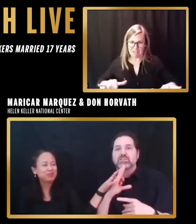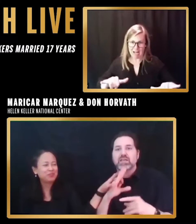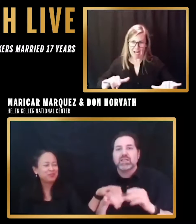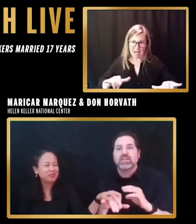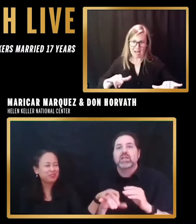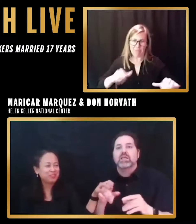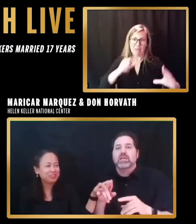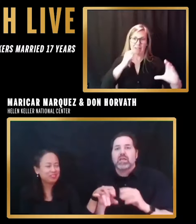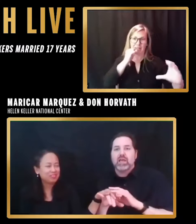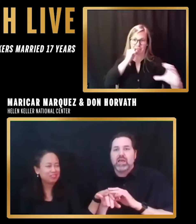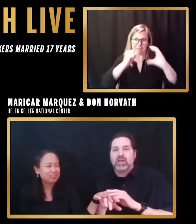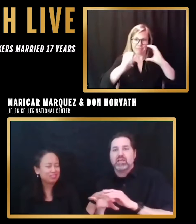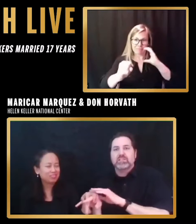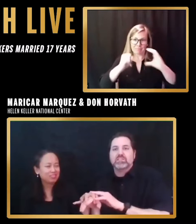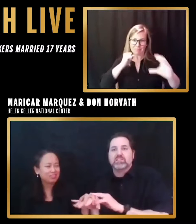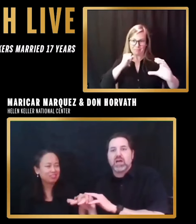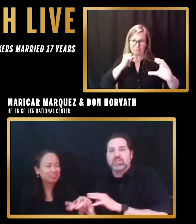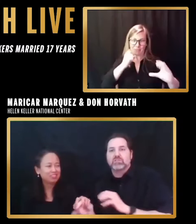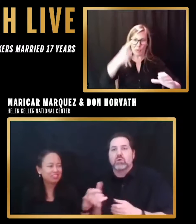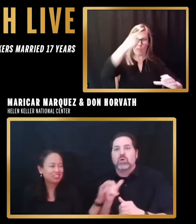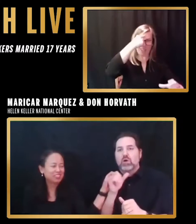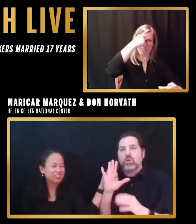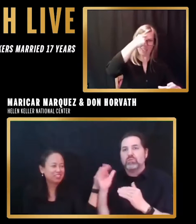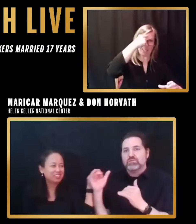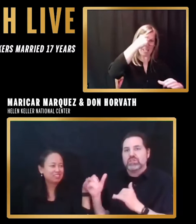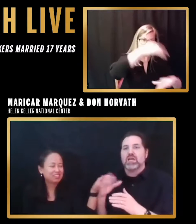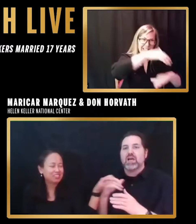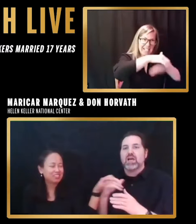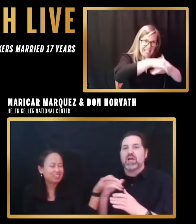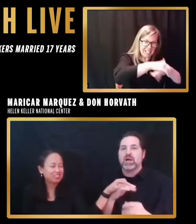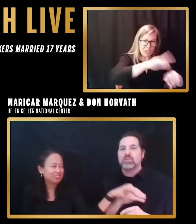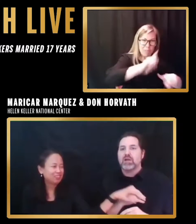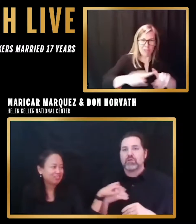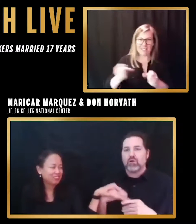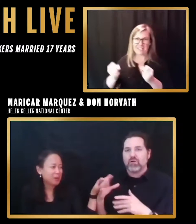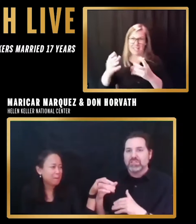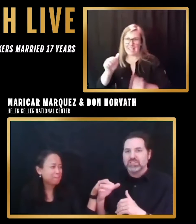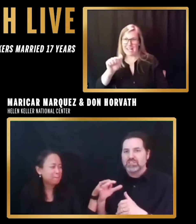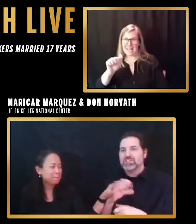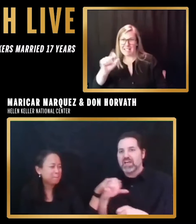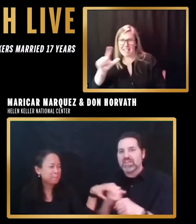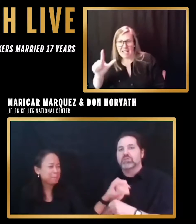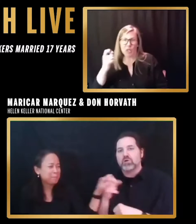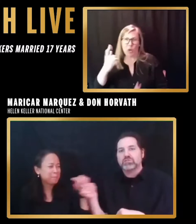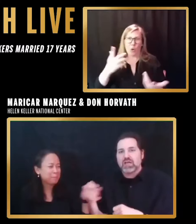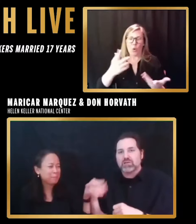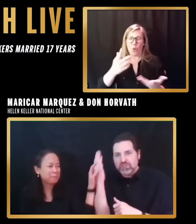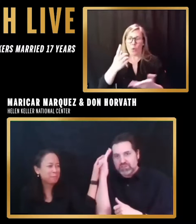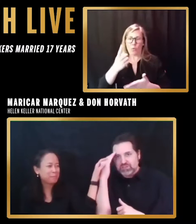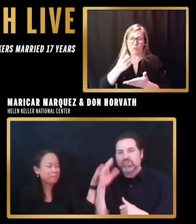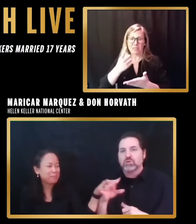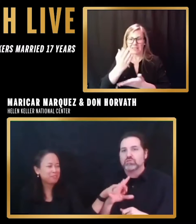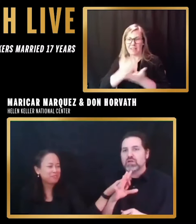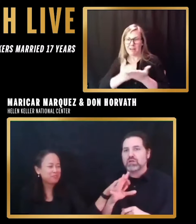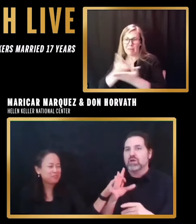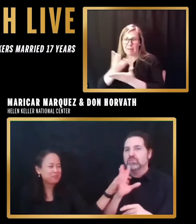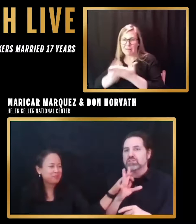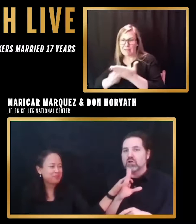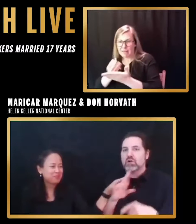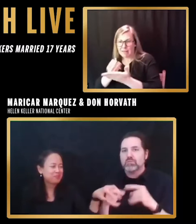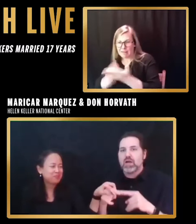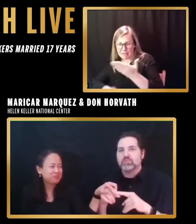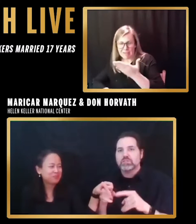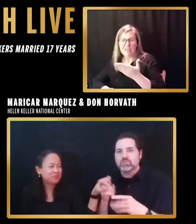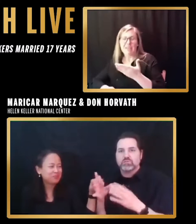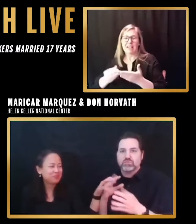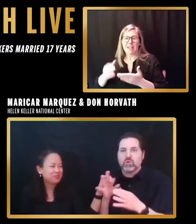and saying in the sign. So hopefully Maricar, she's getting it. Most times she knows what I'm going to